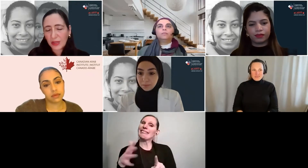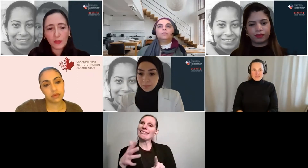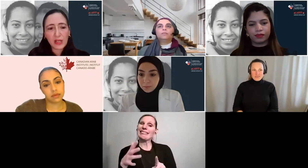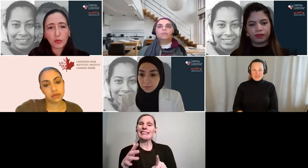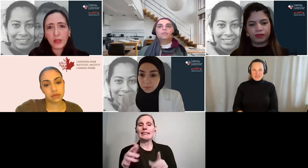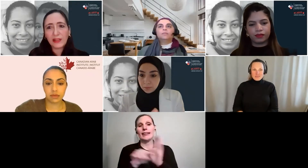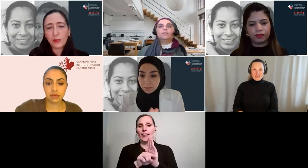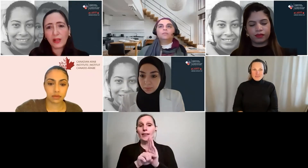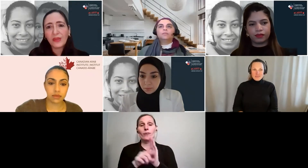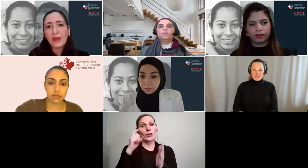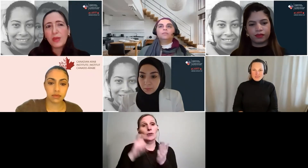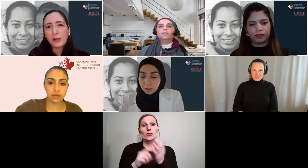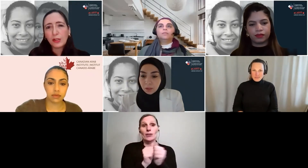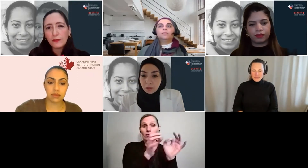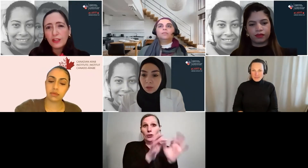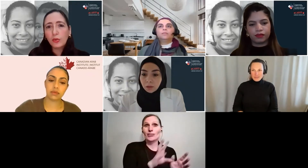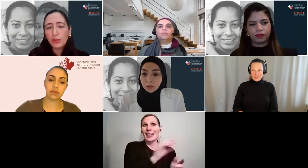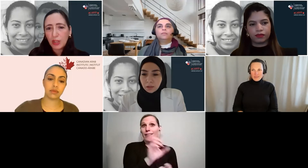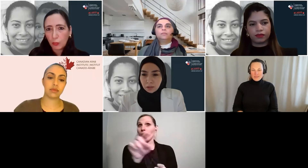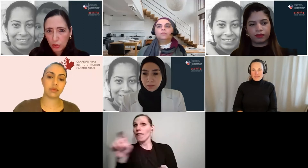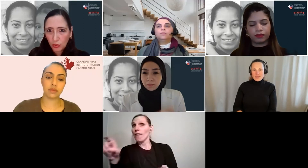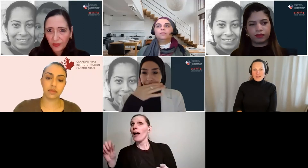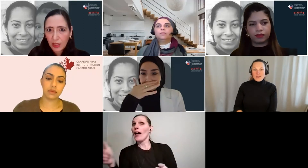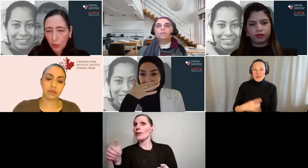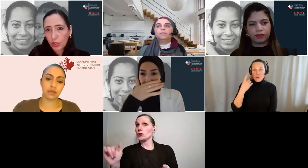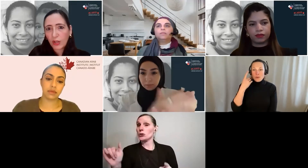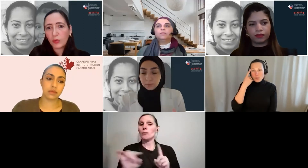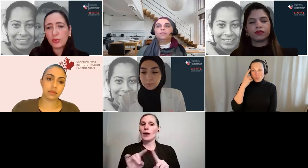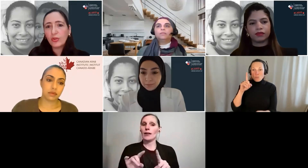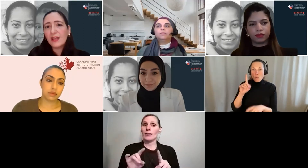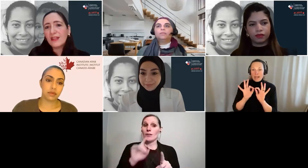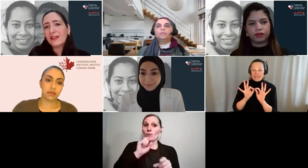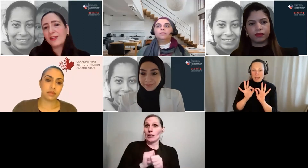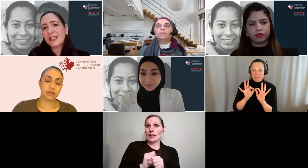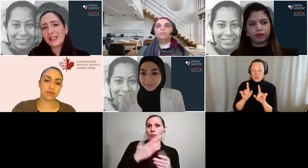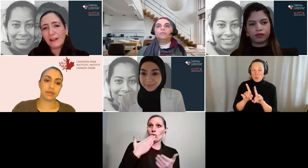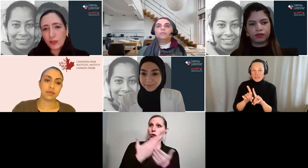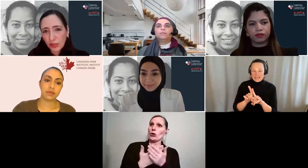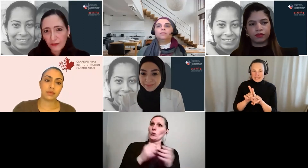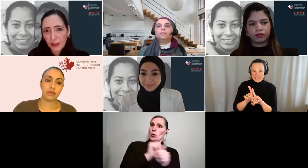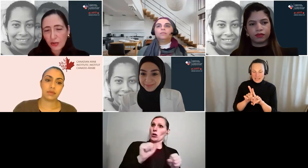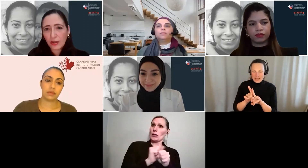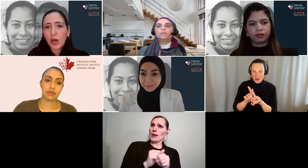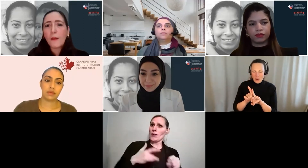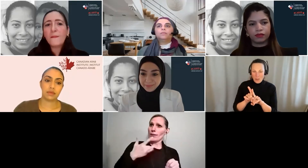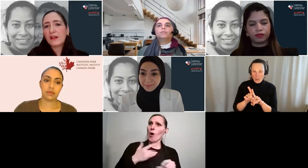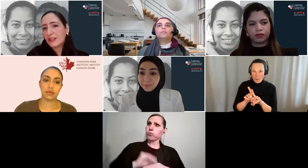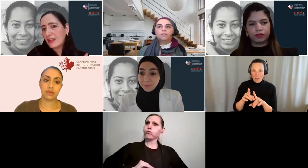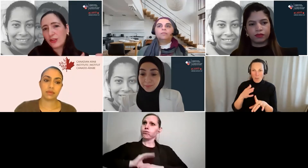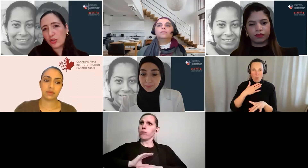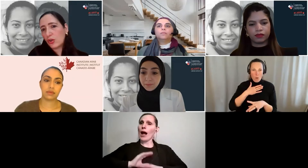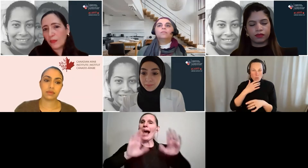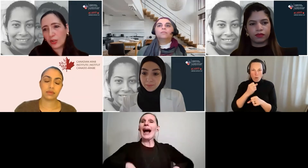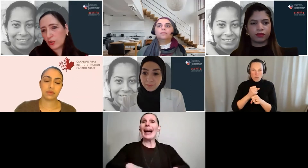that happens to many other people as well, because of the good that we do in the work that we do, then there is a self-justification. Because